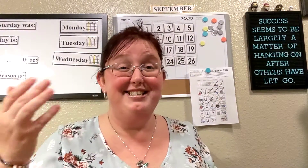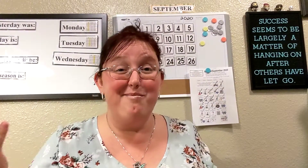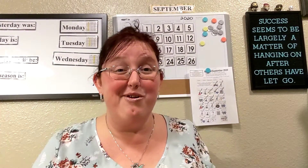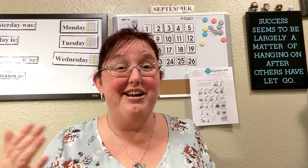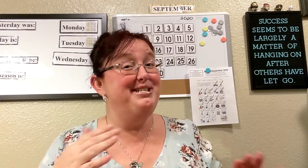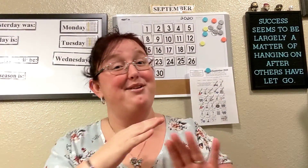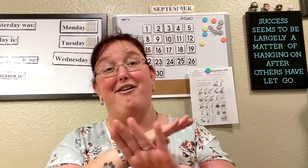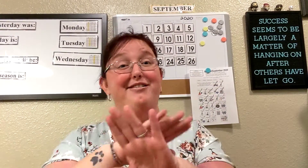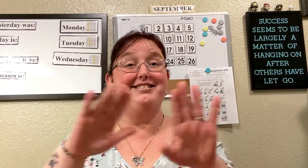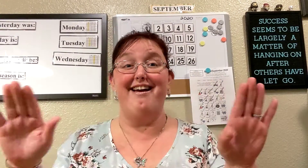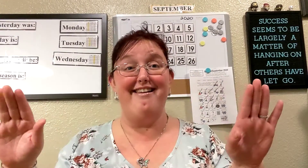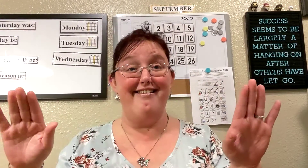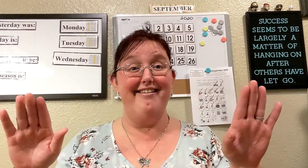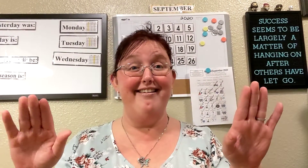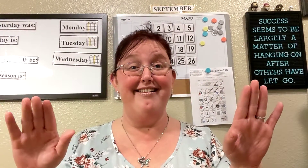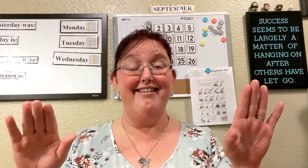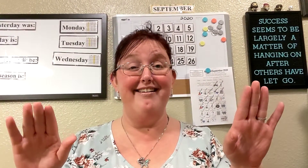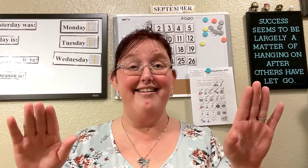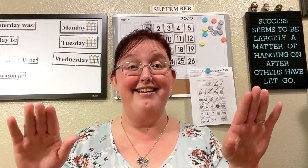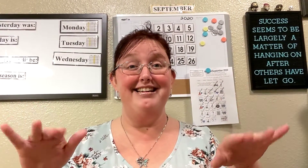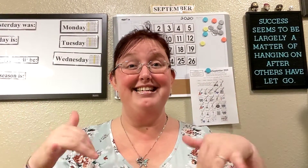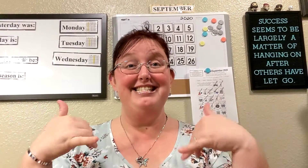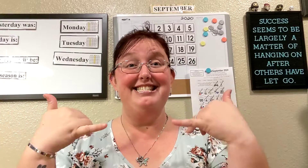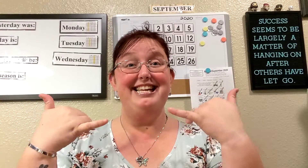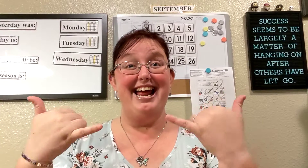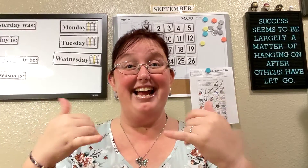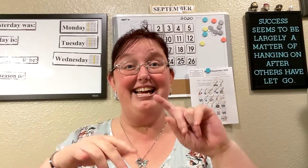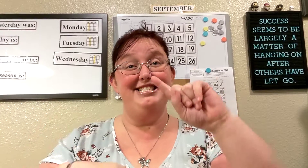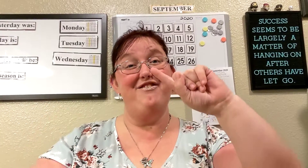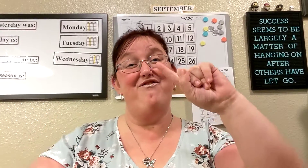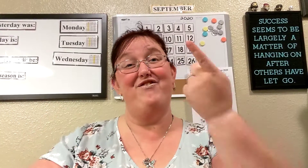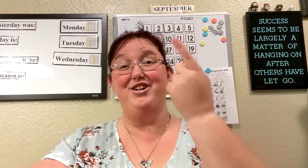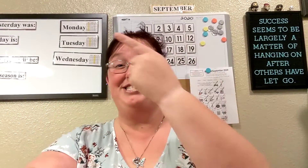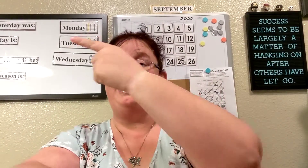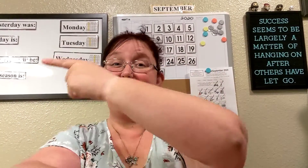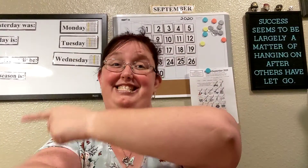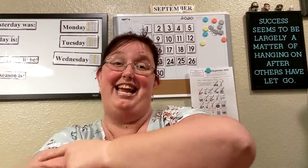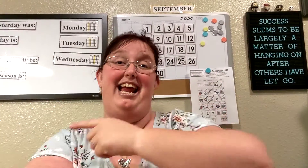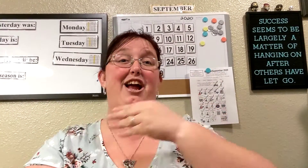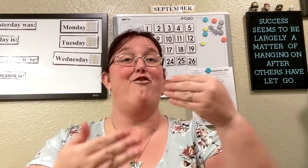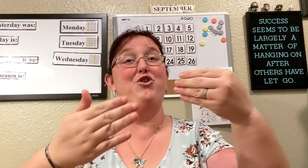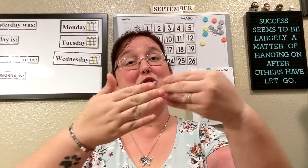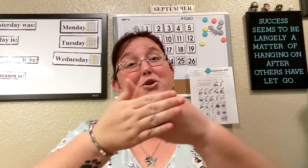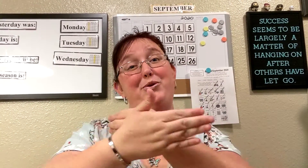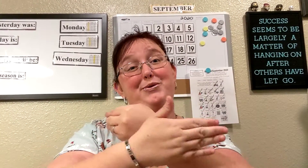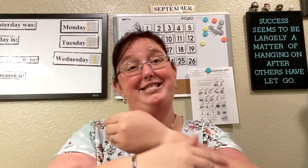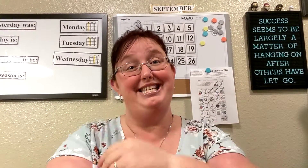summer is all done. Today is the first day of a new